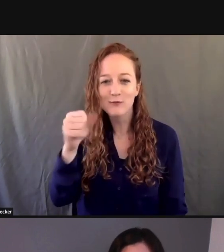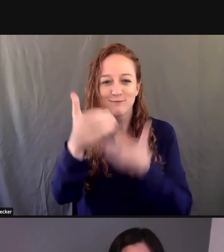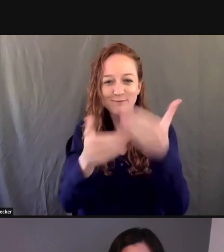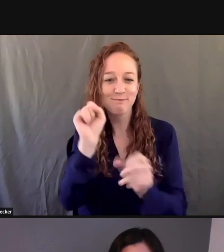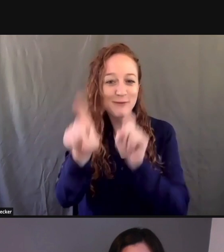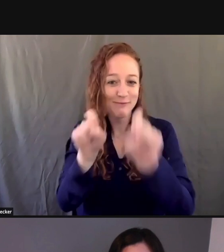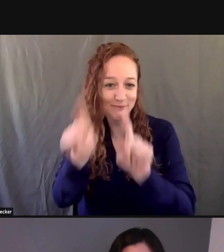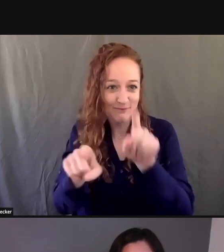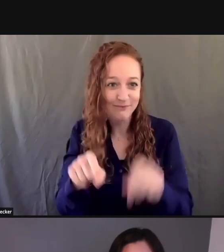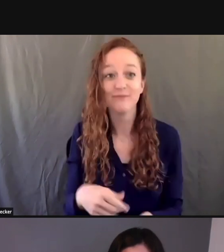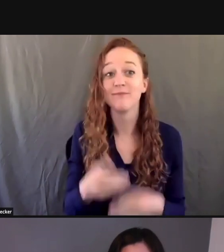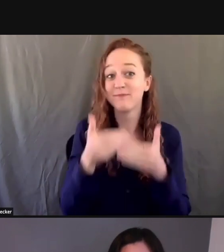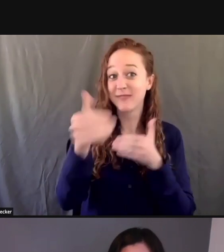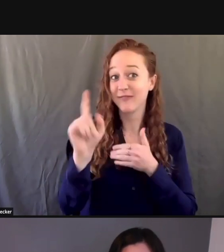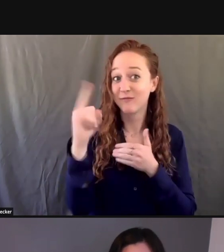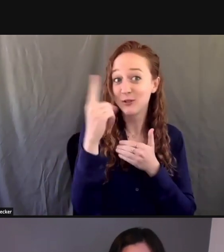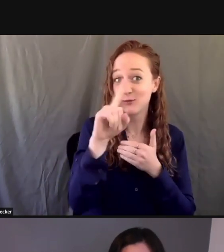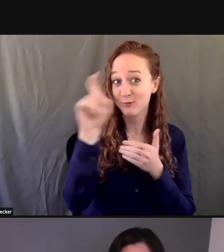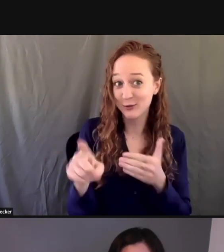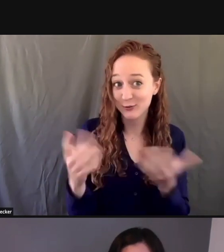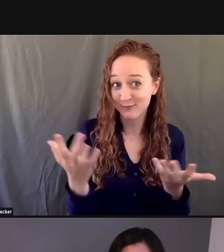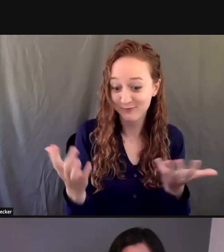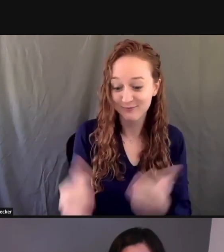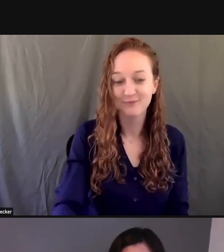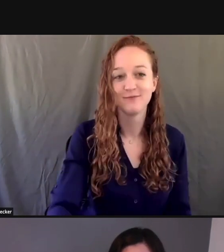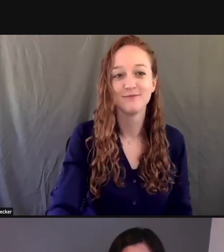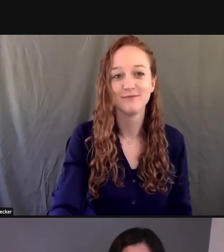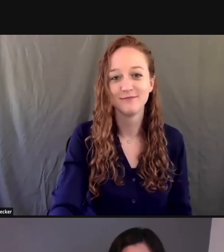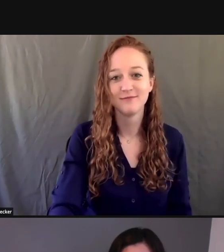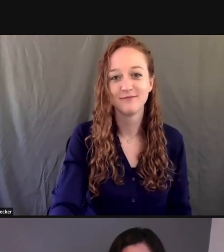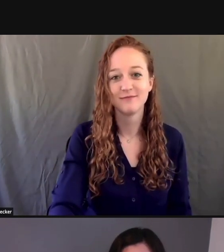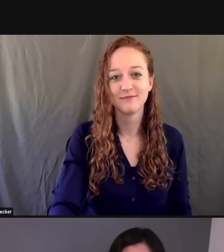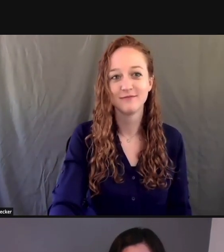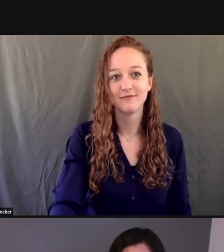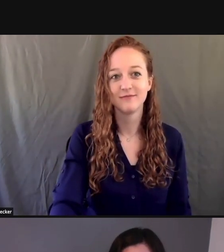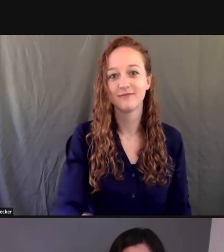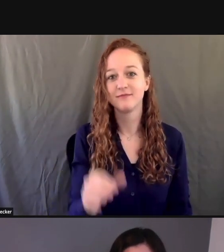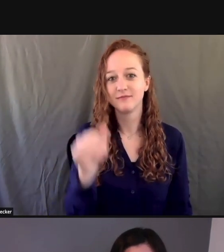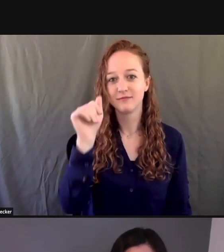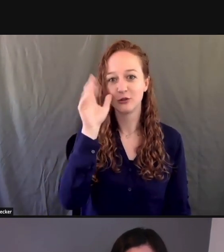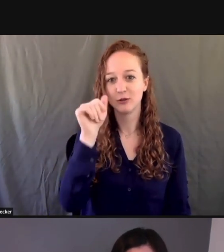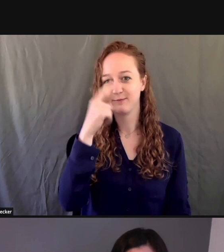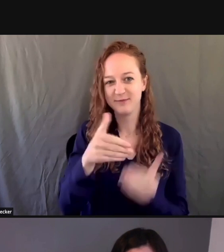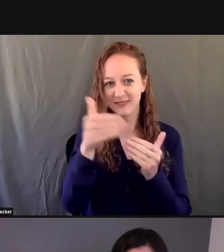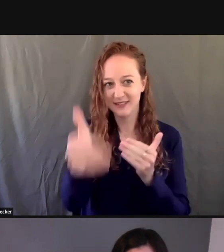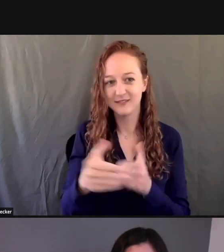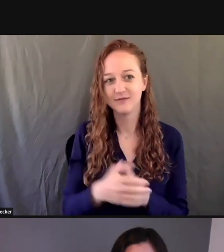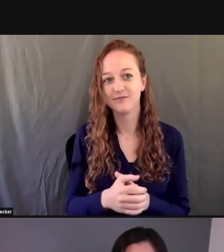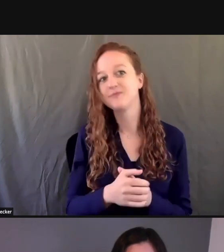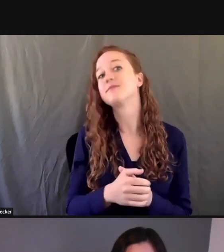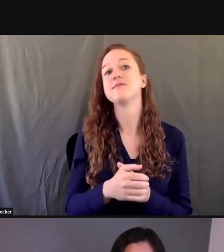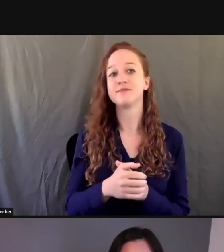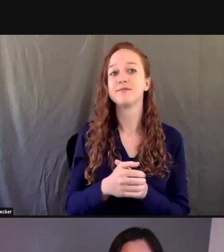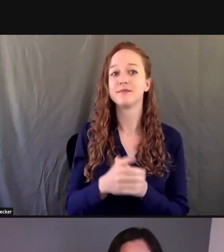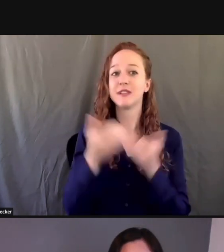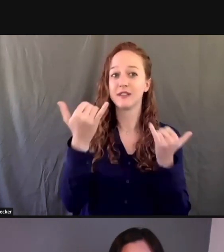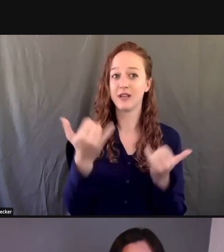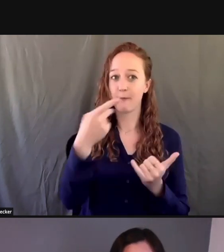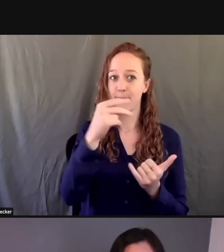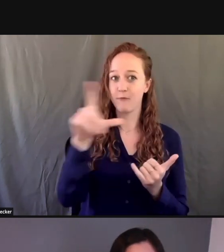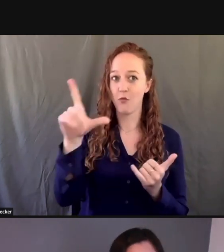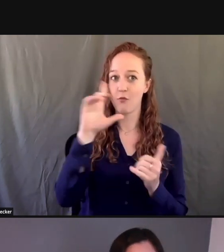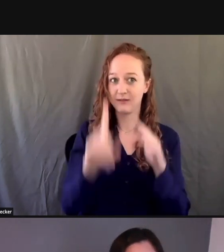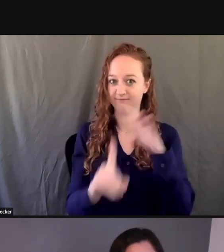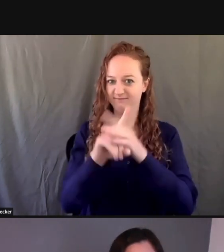not be going into discussion about specific STEM signs today. So this is more about how we set